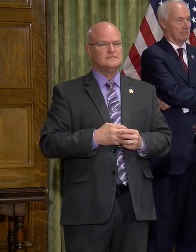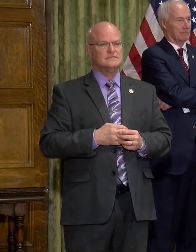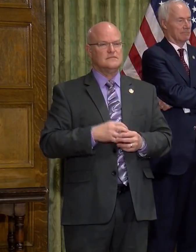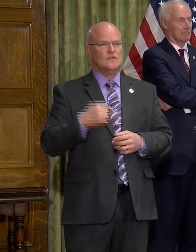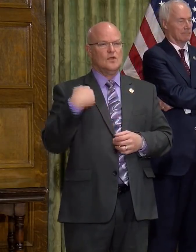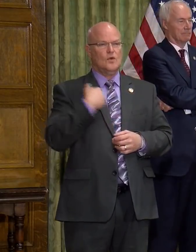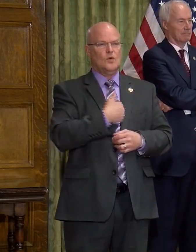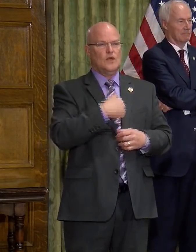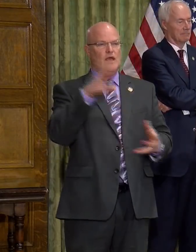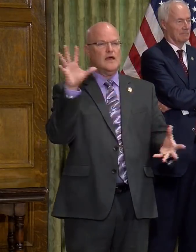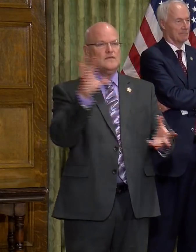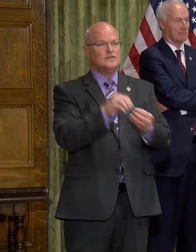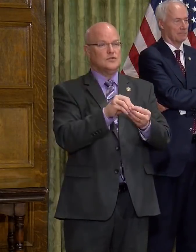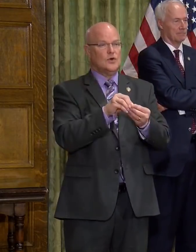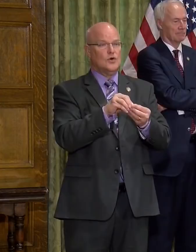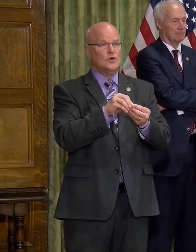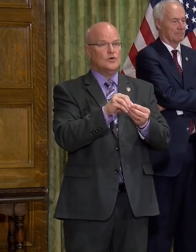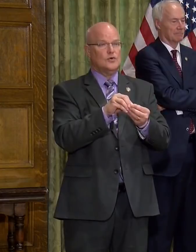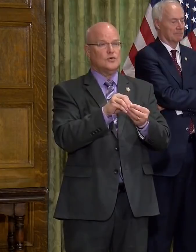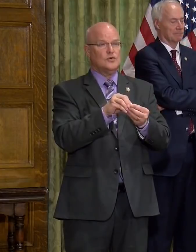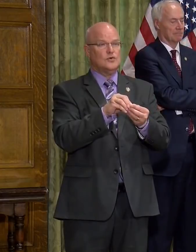We have a total of